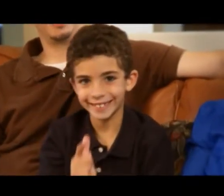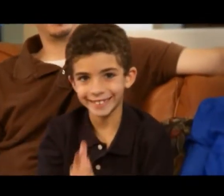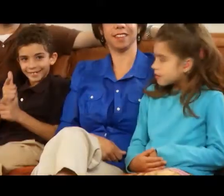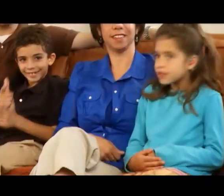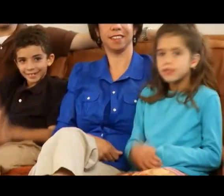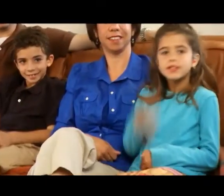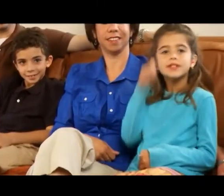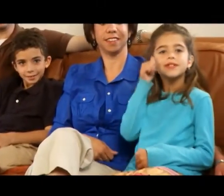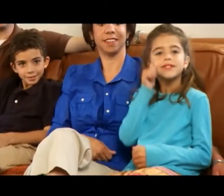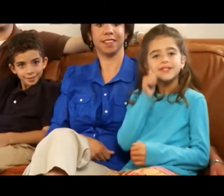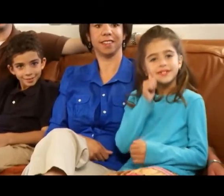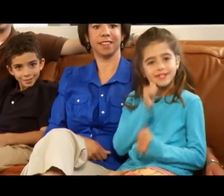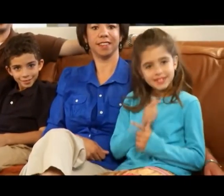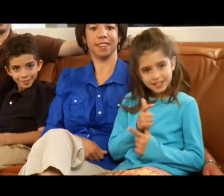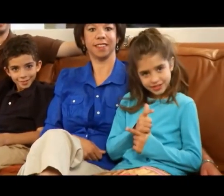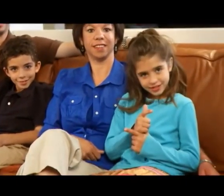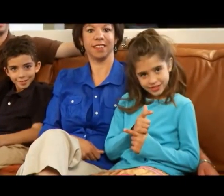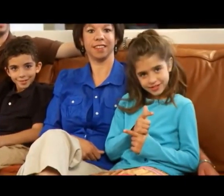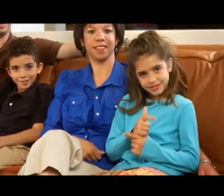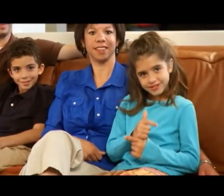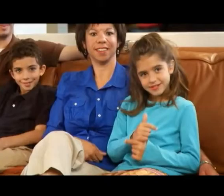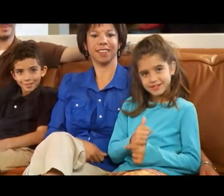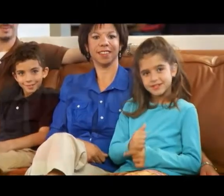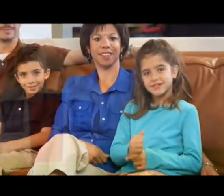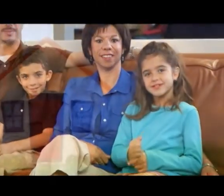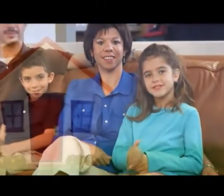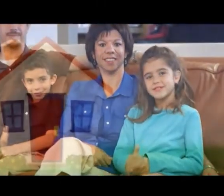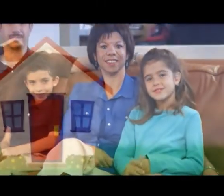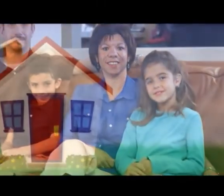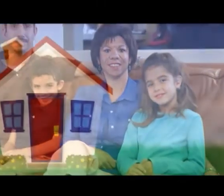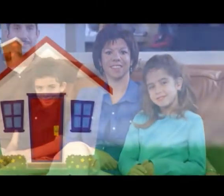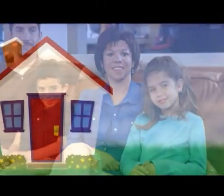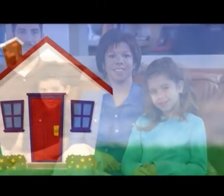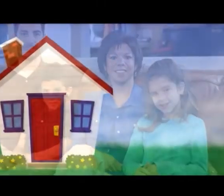Sister Mother Father Mother Mother Mother